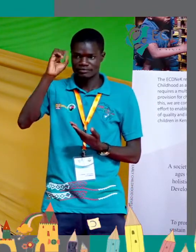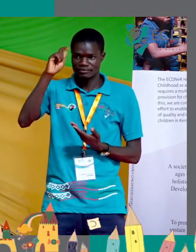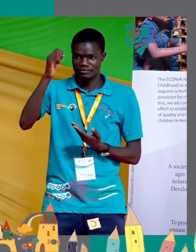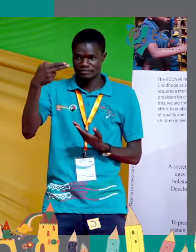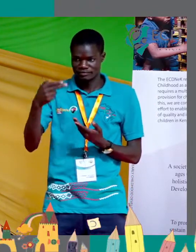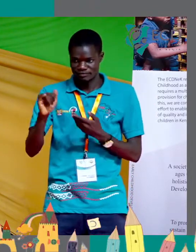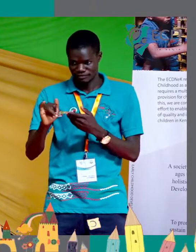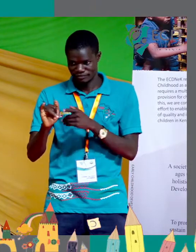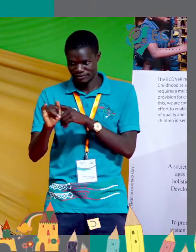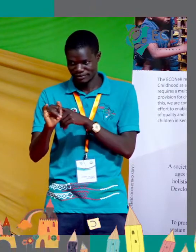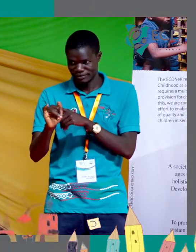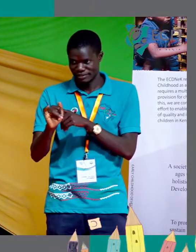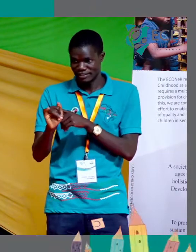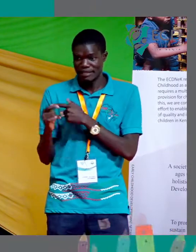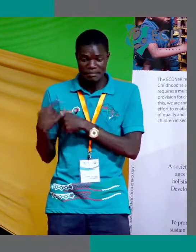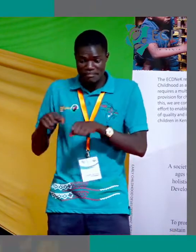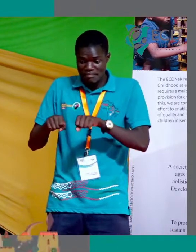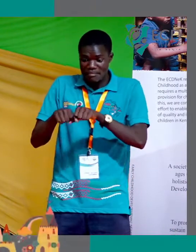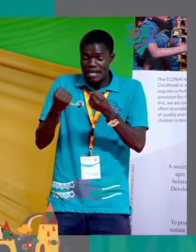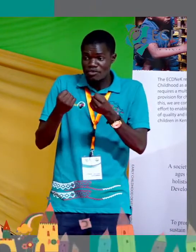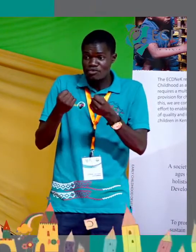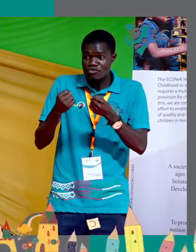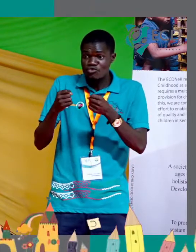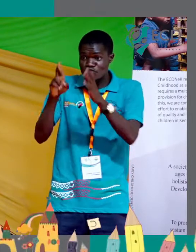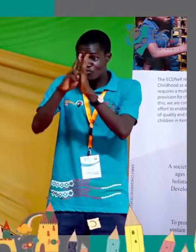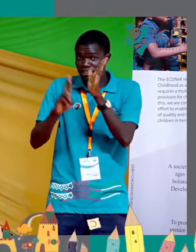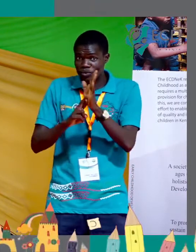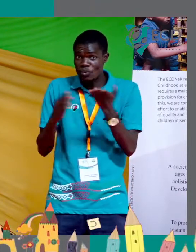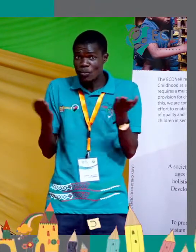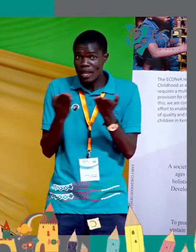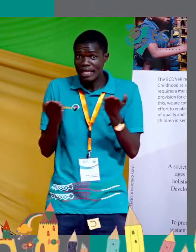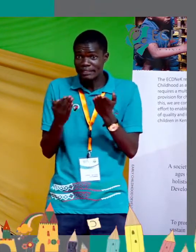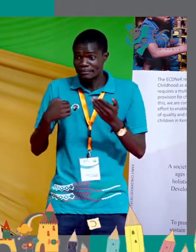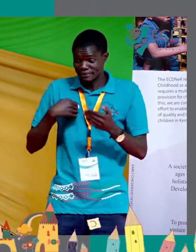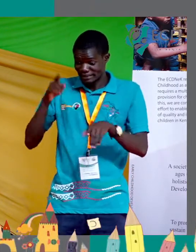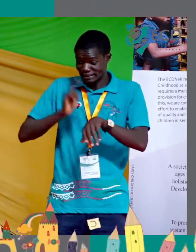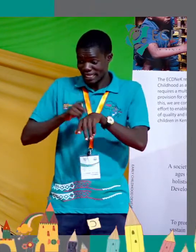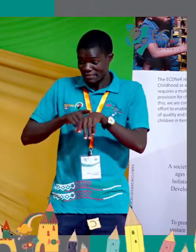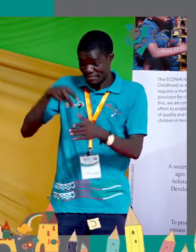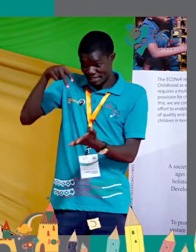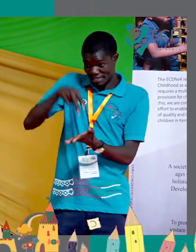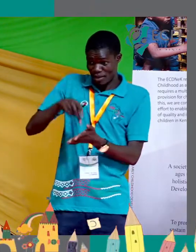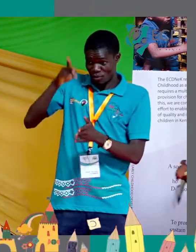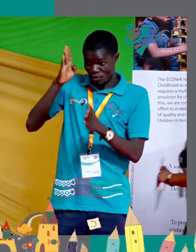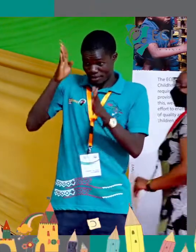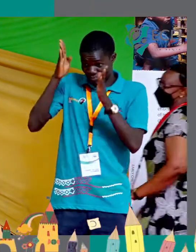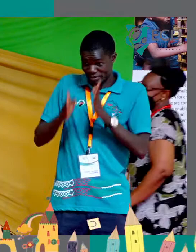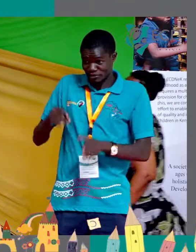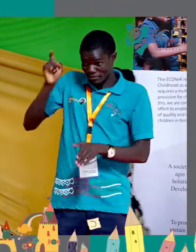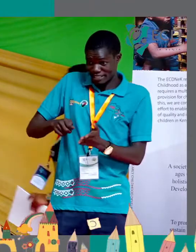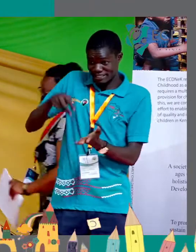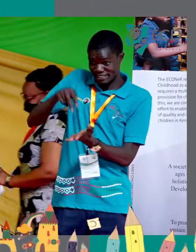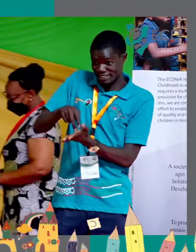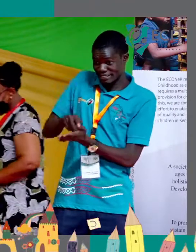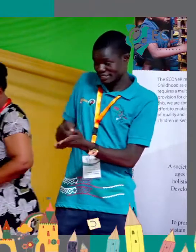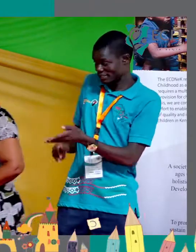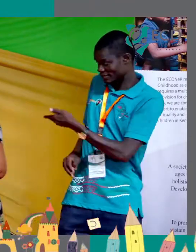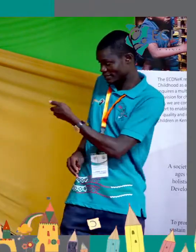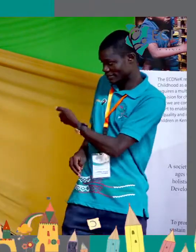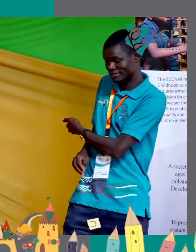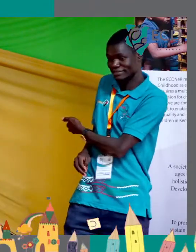I am not breaking protocol. Where we come from, they say that when I stand here, somebody should be behind here just in case